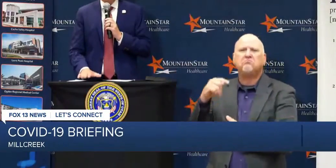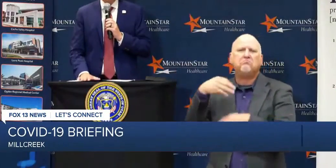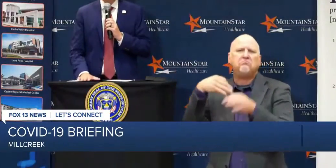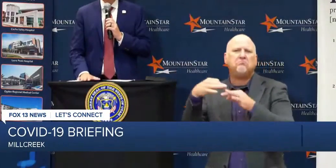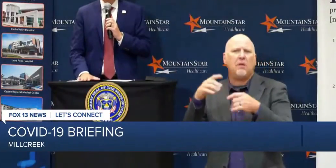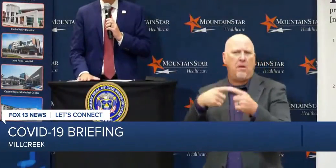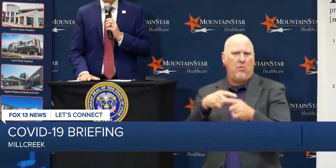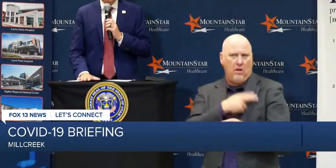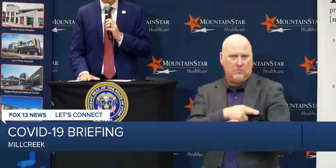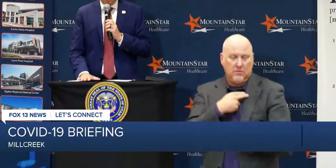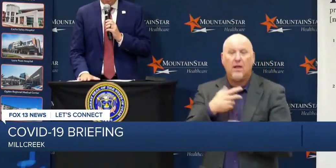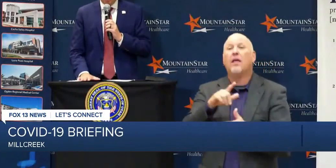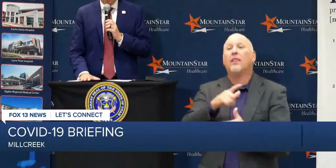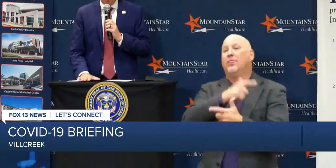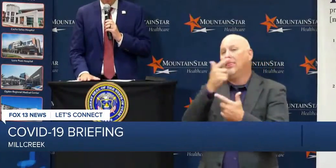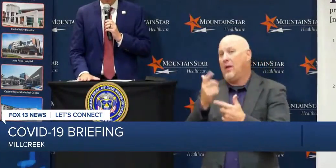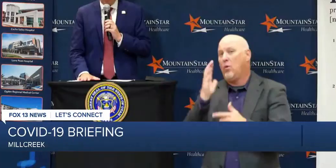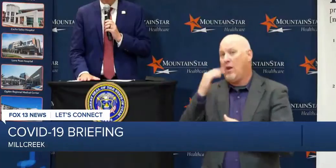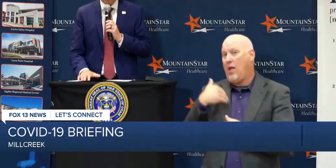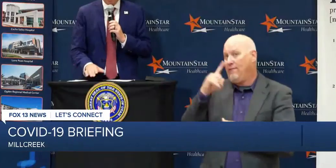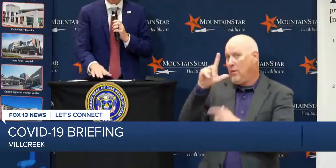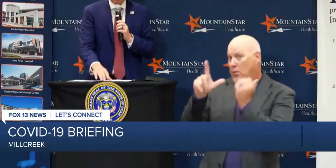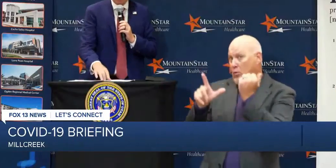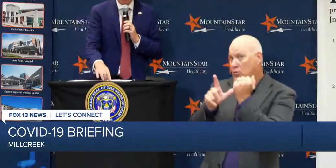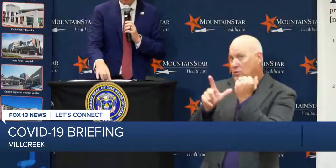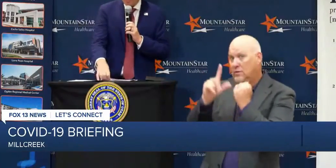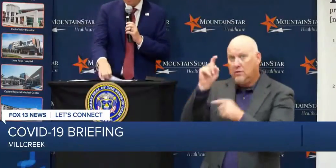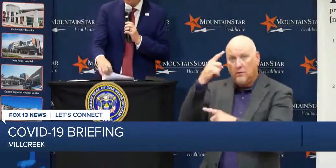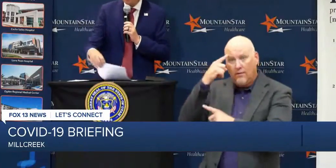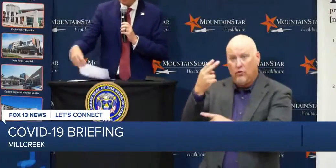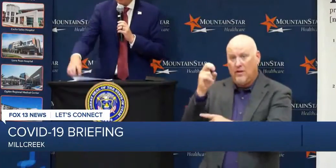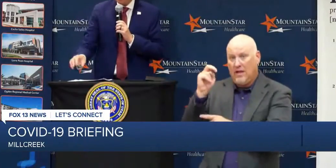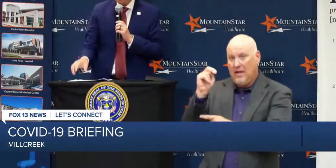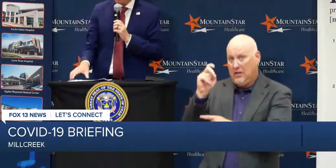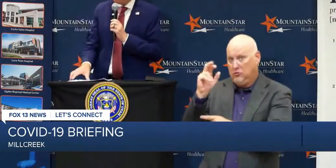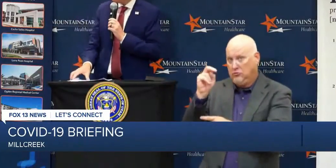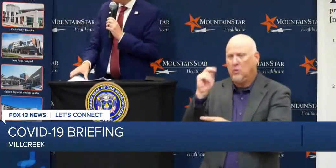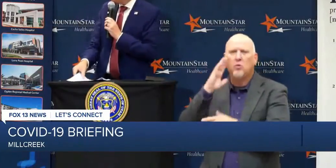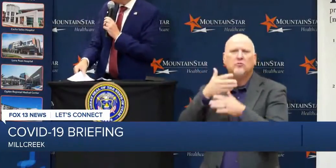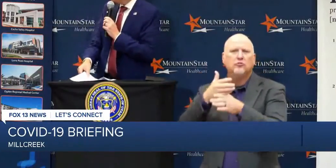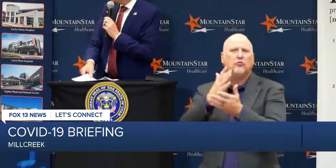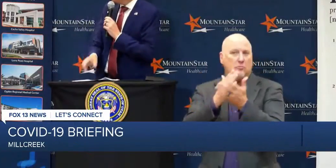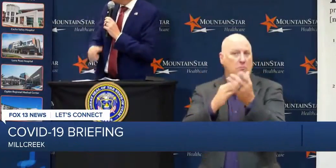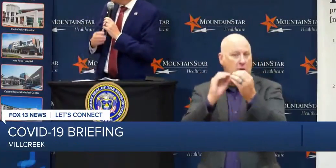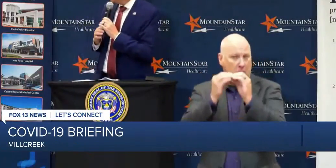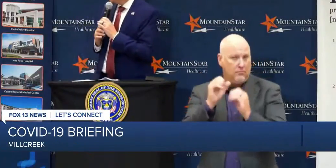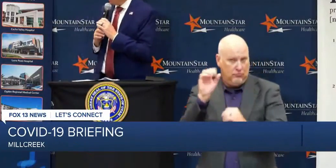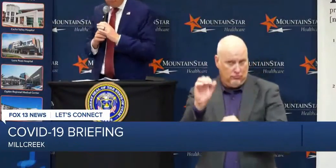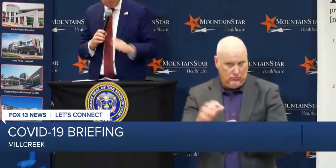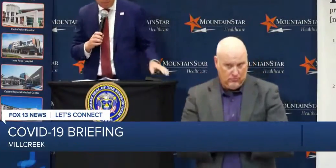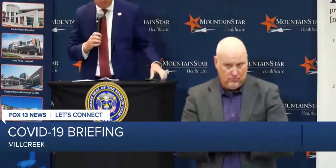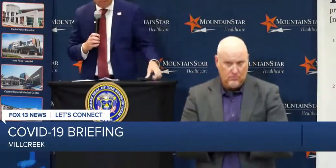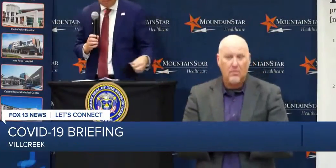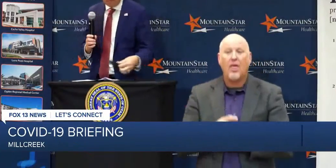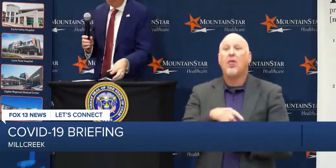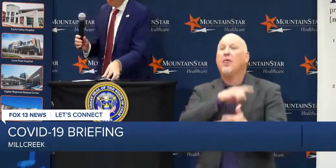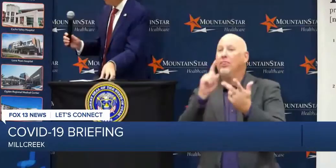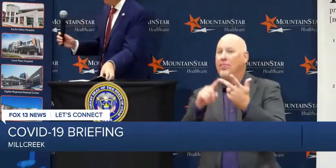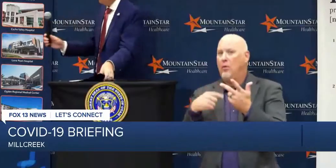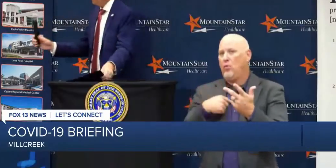earlier, and then we'll have some time for questions. So with that, former Lieutenant Governor Bell, the microphone is